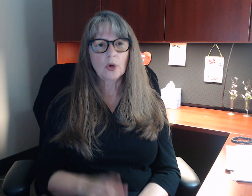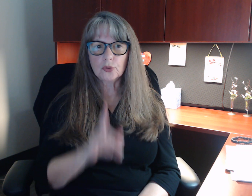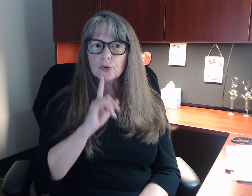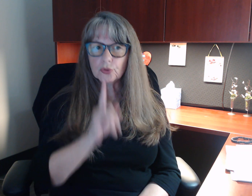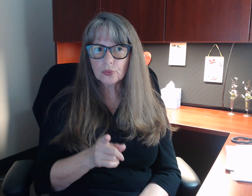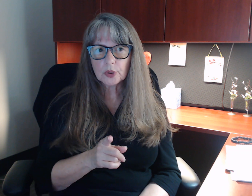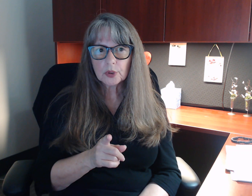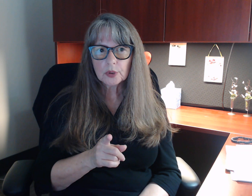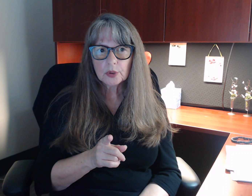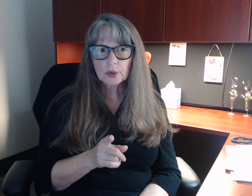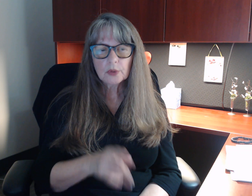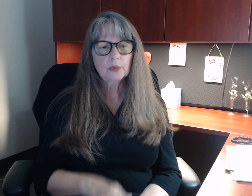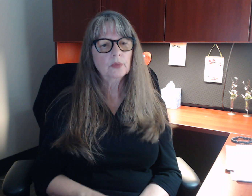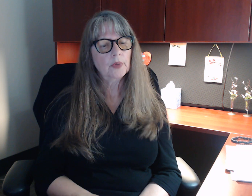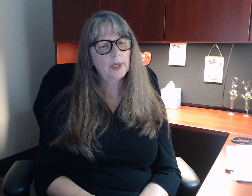you sure, right?